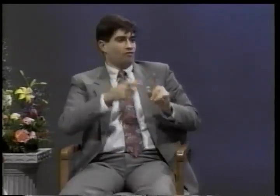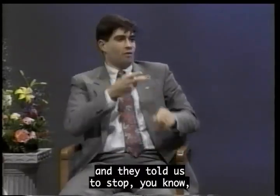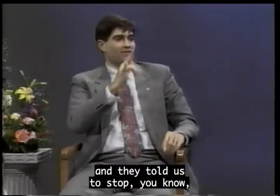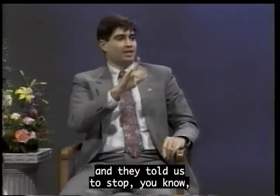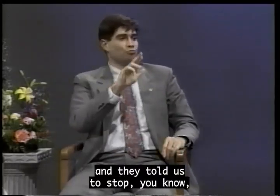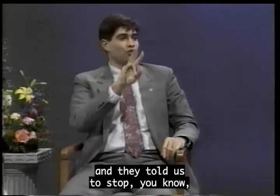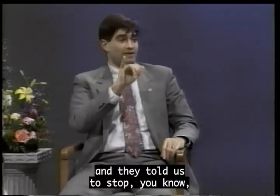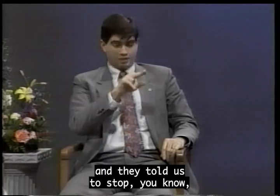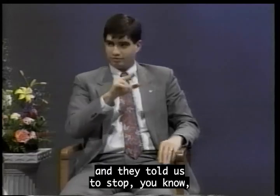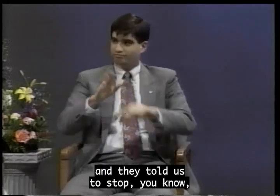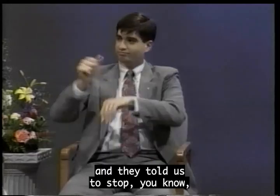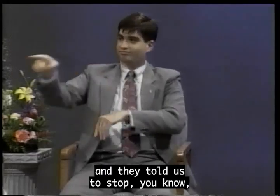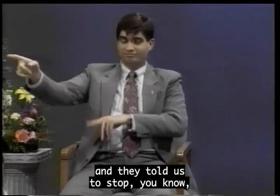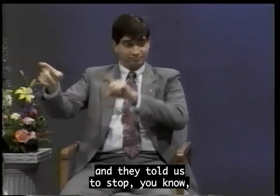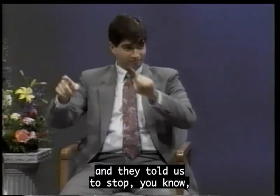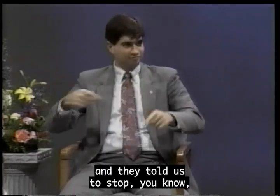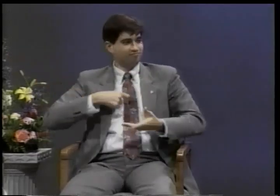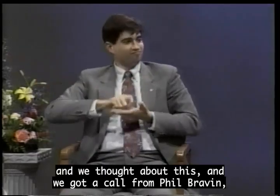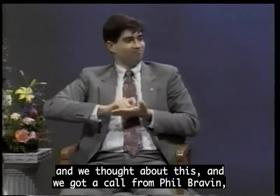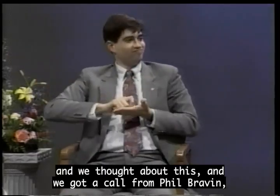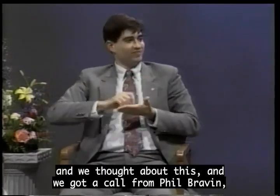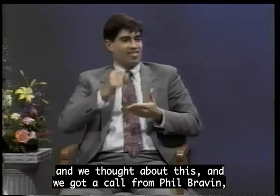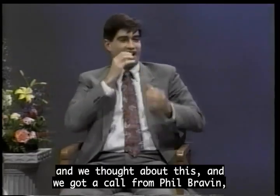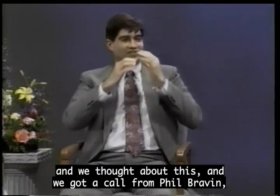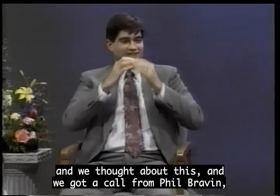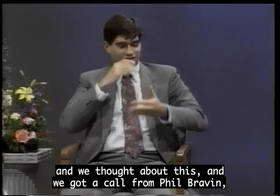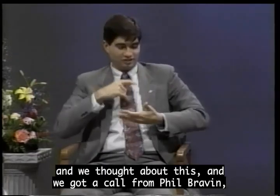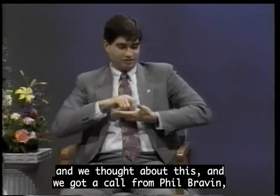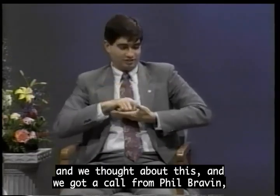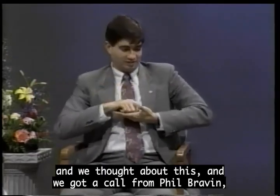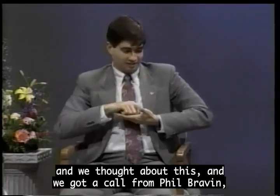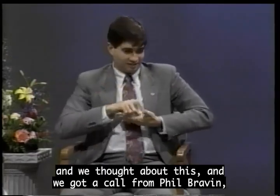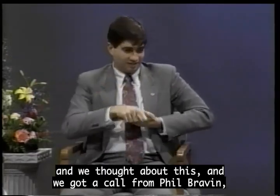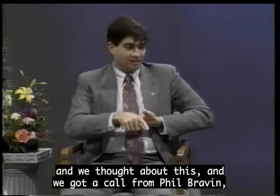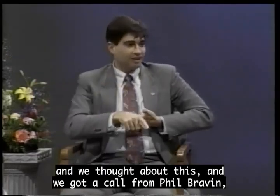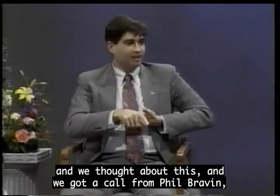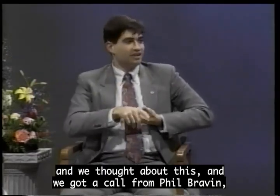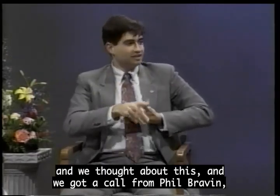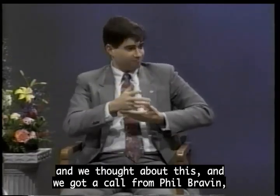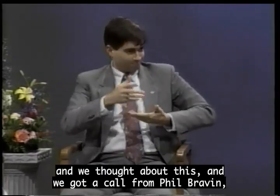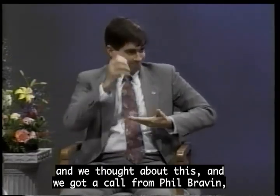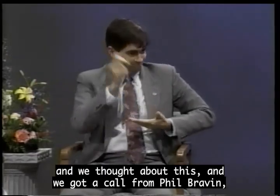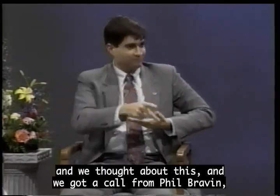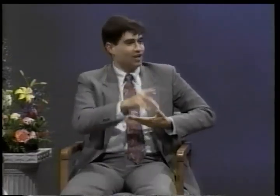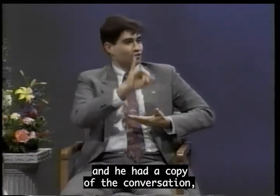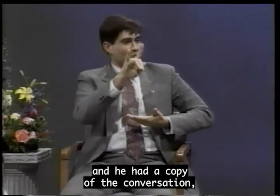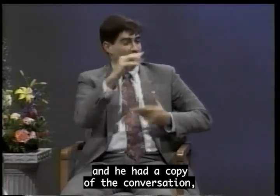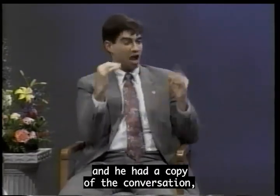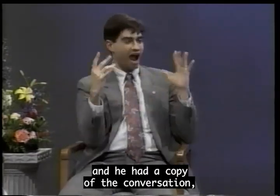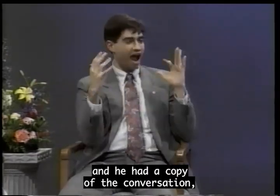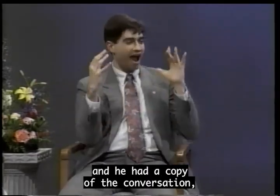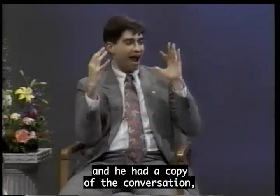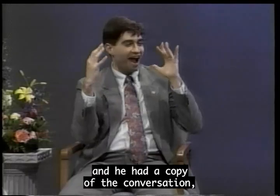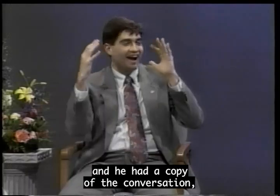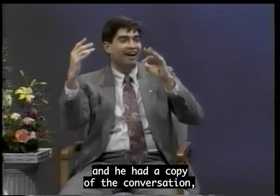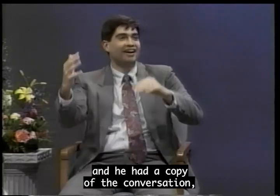and we got a call from Phil Braven, and he had a copy of the conversation. And they said, go for